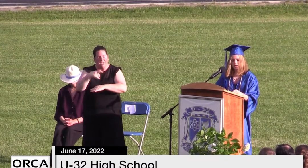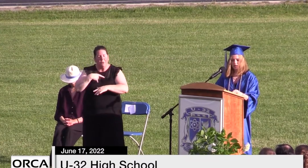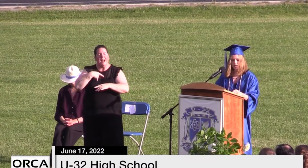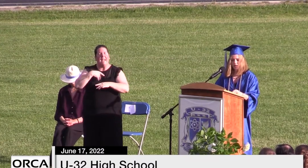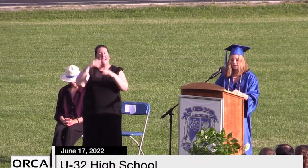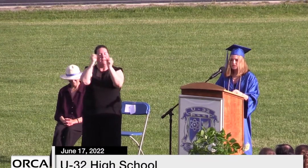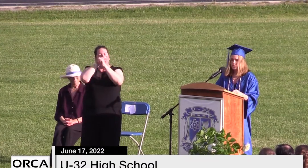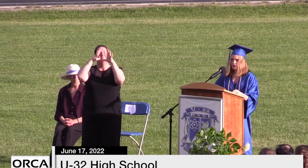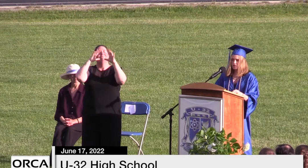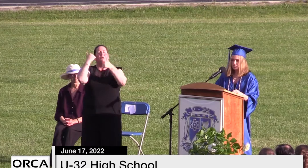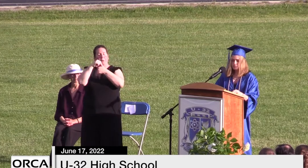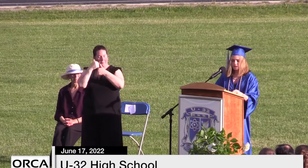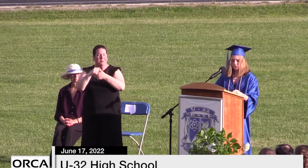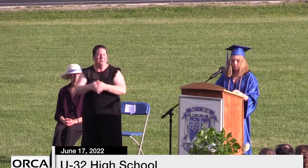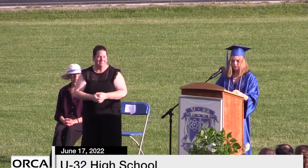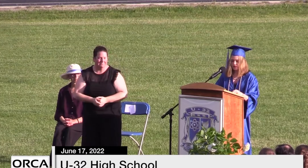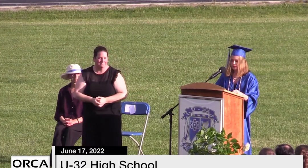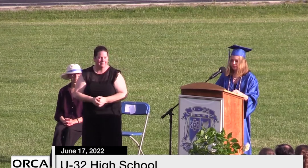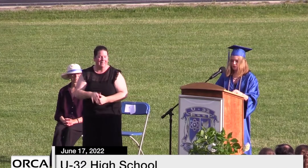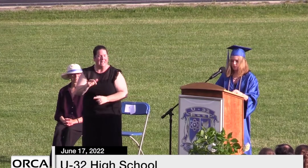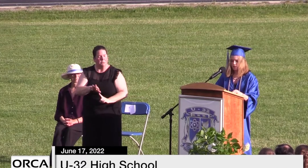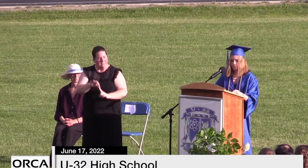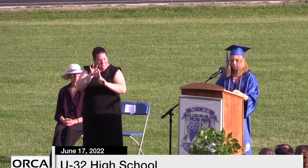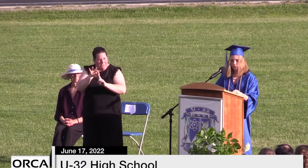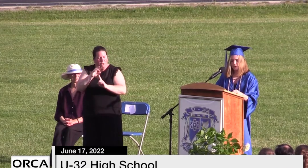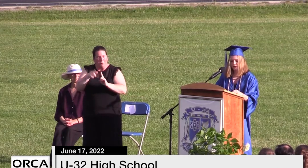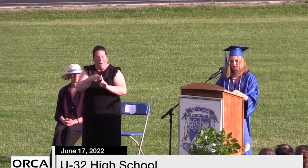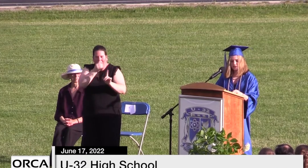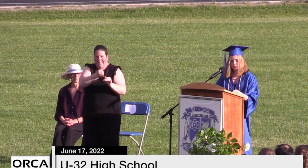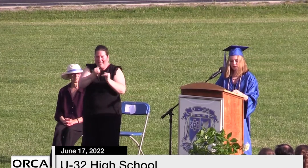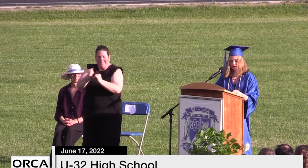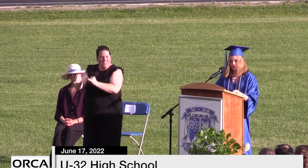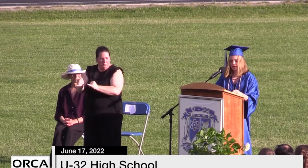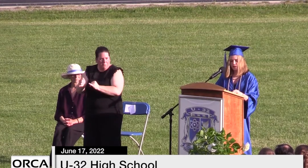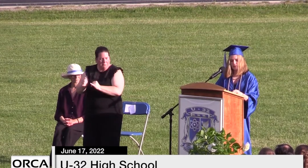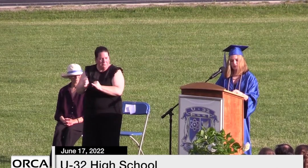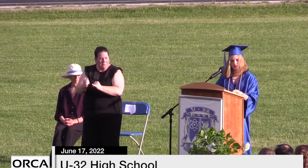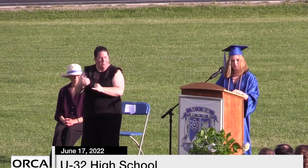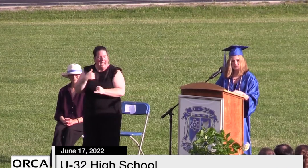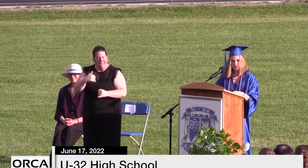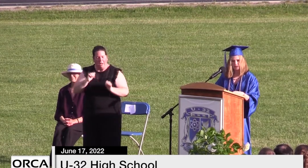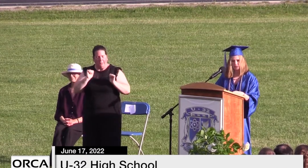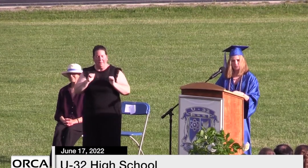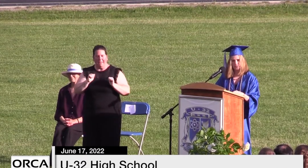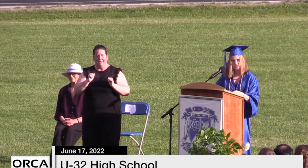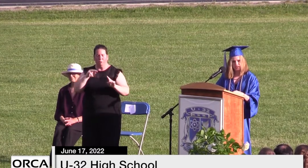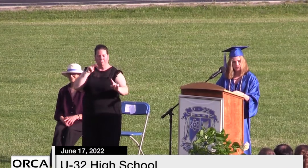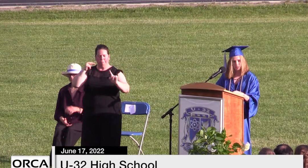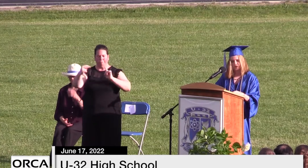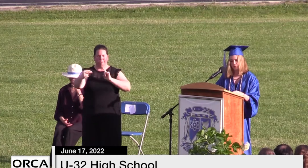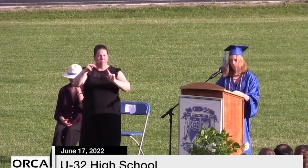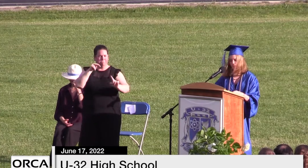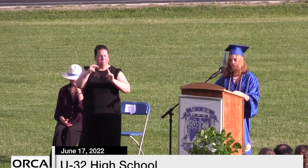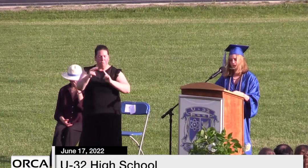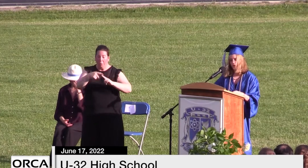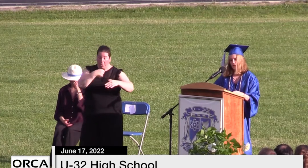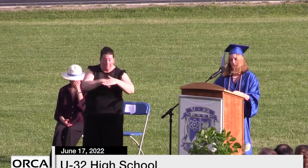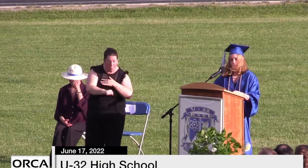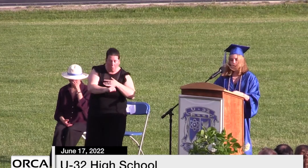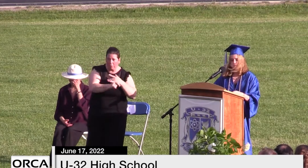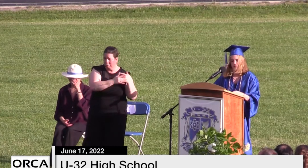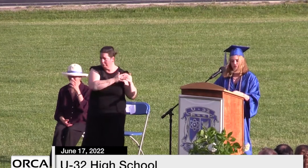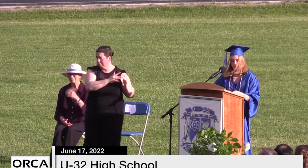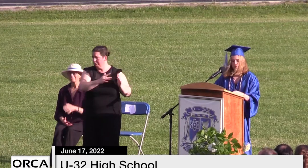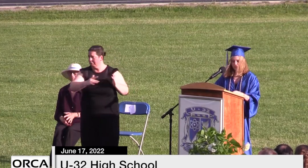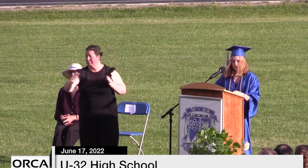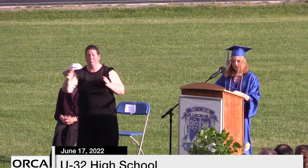retained. This is what is so special about the individual. We are gifted with the innate ability of perspective from the second we are born.